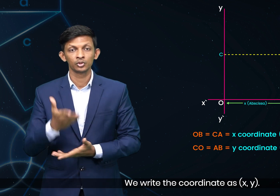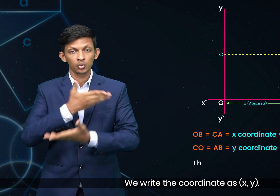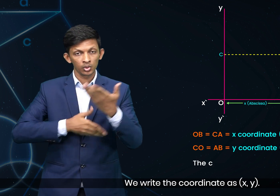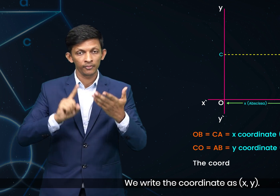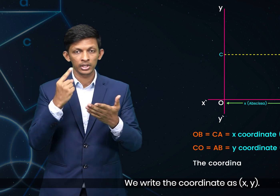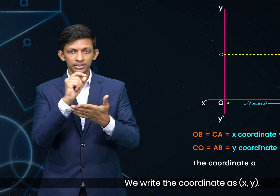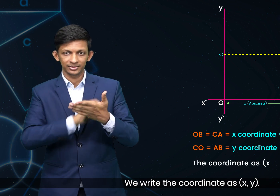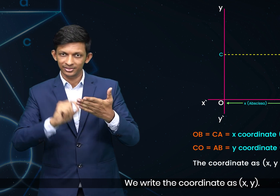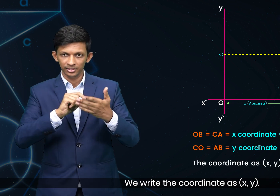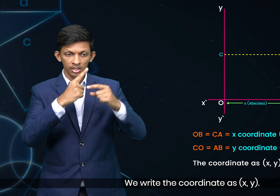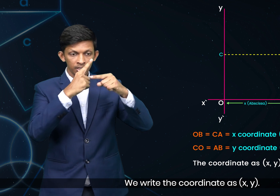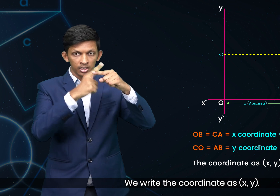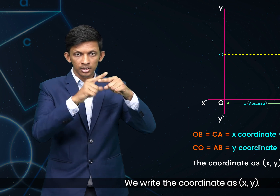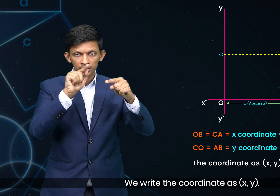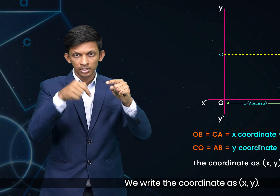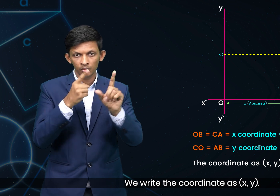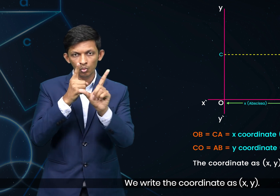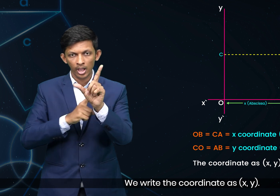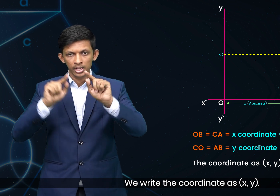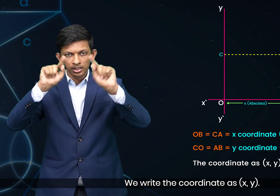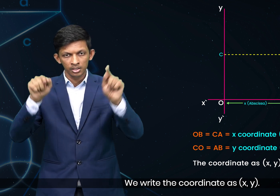We write the coordinates as x, y.